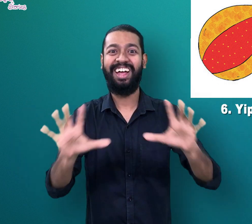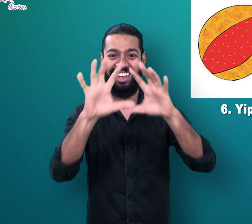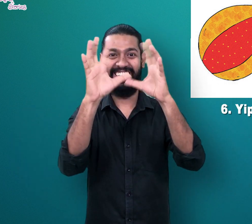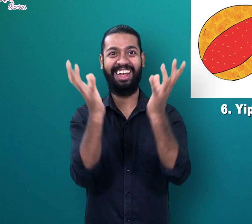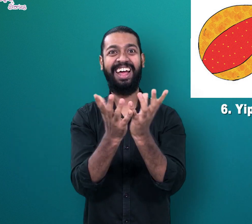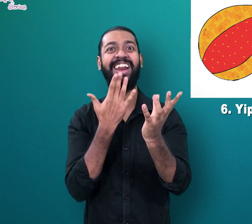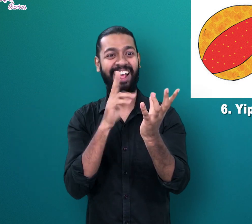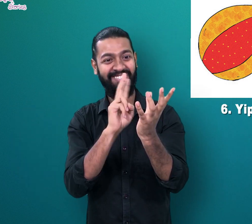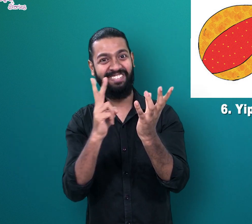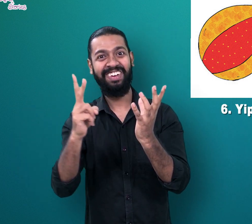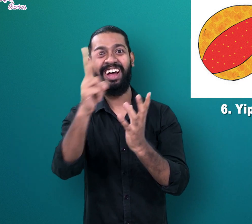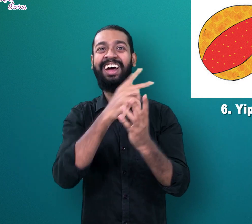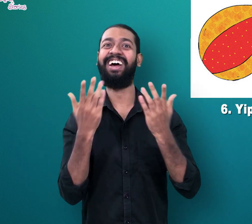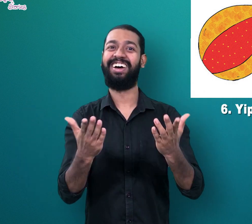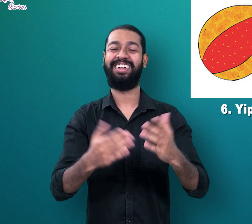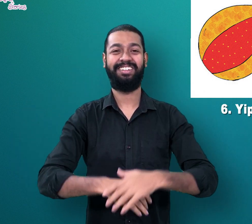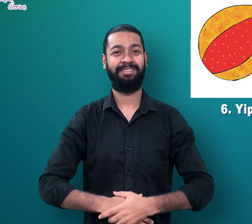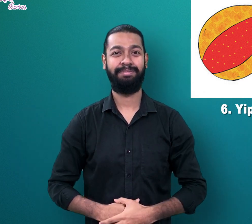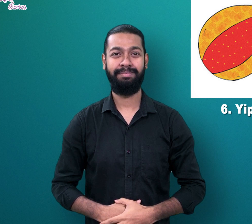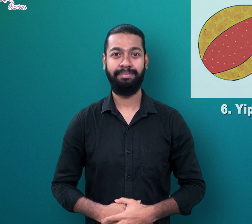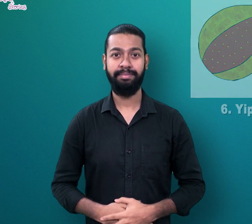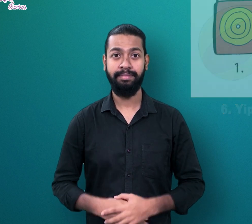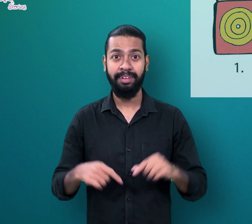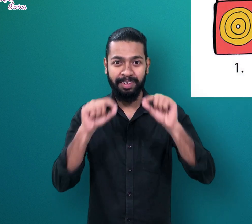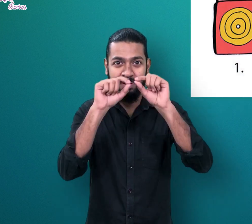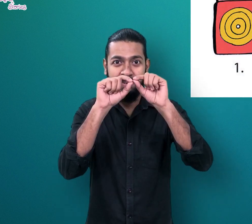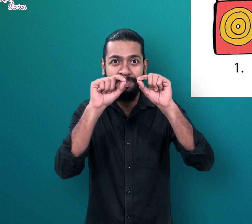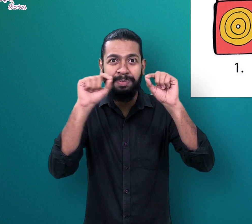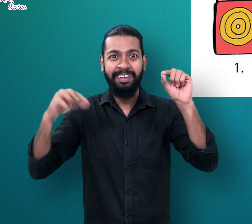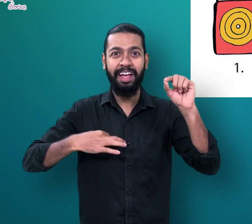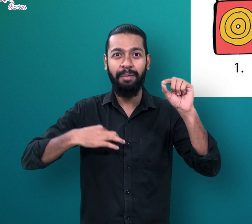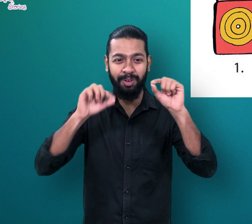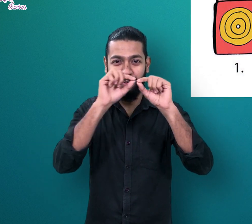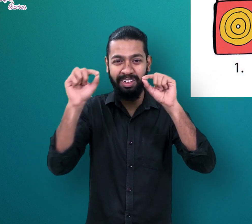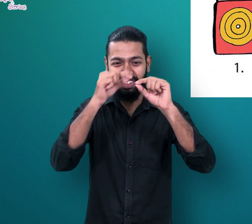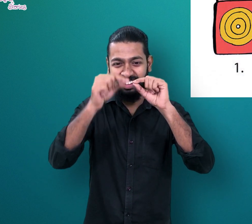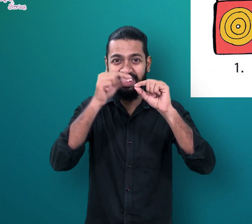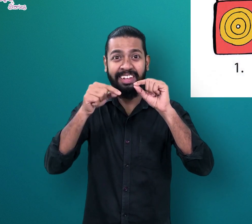Yippee! Your colorful cloth ball is ready. Fun with threads.